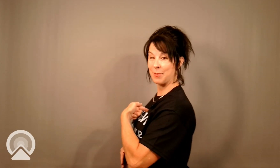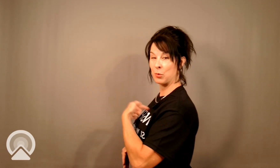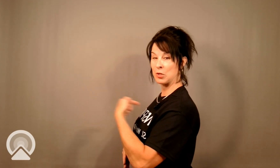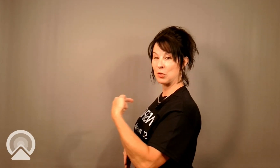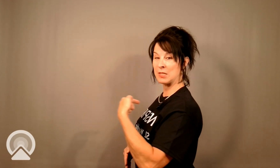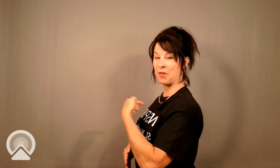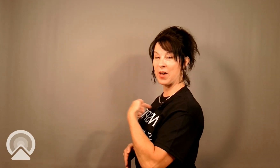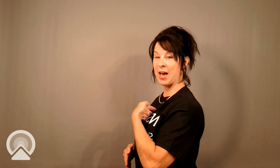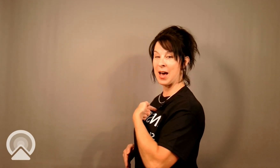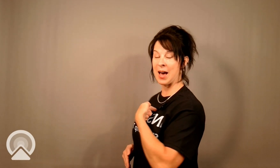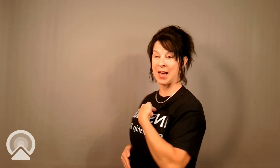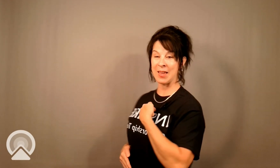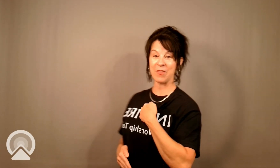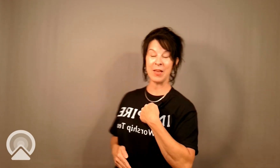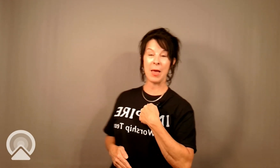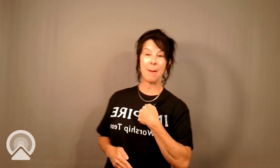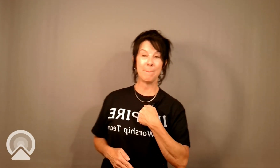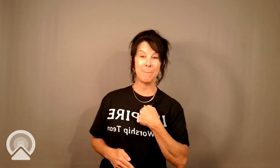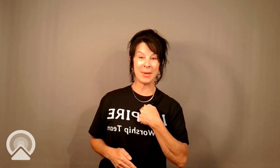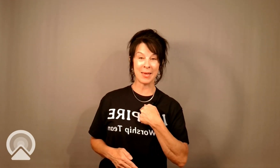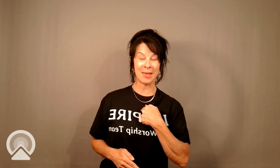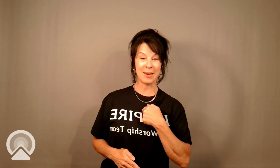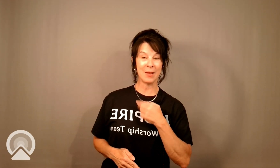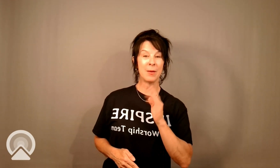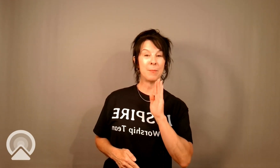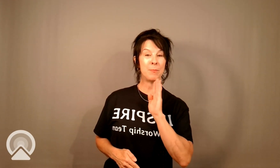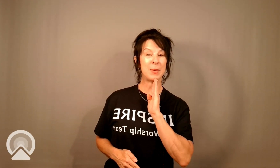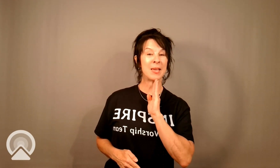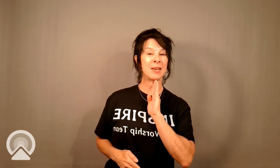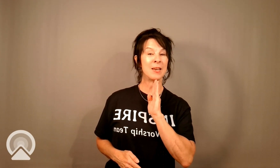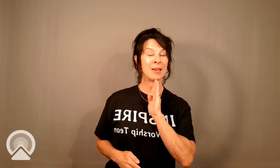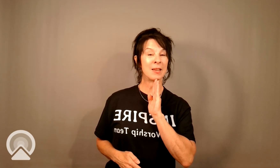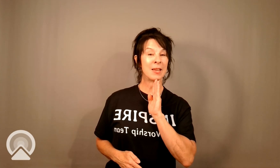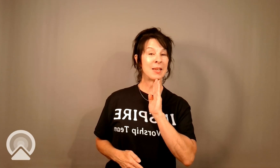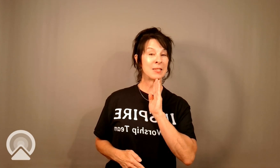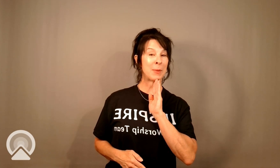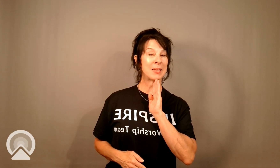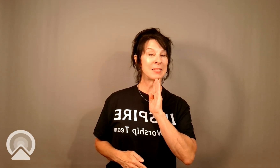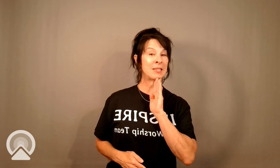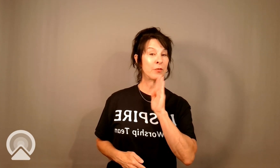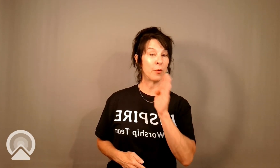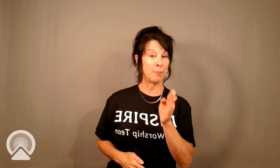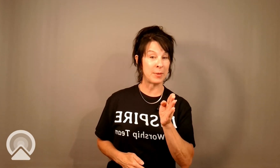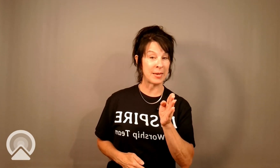Point to yourself, I've been is past tense for be.